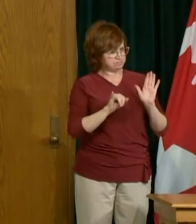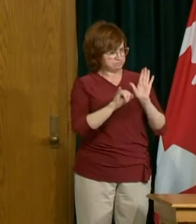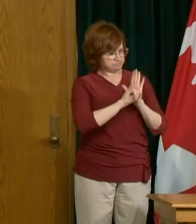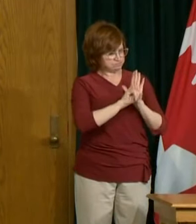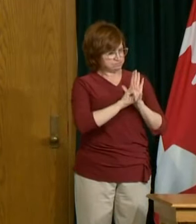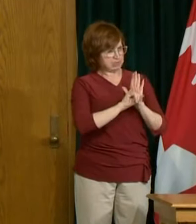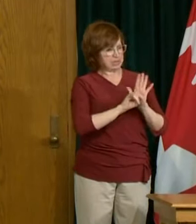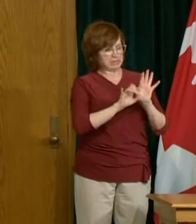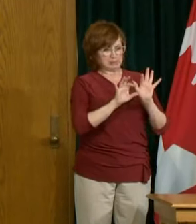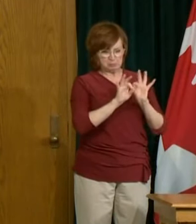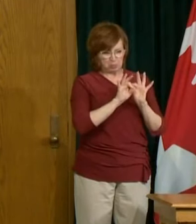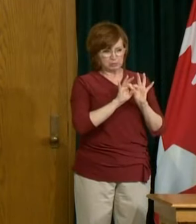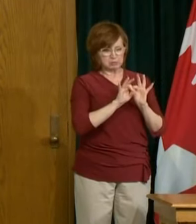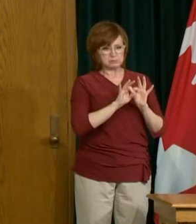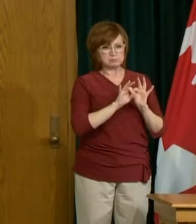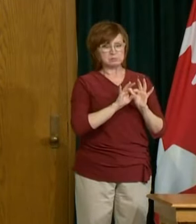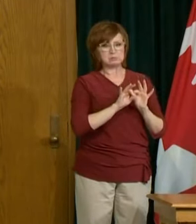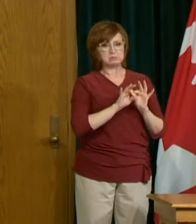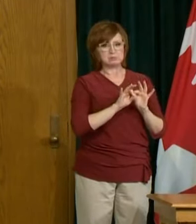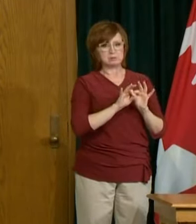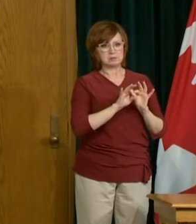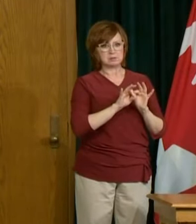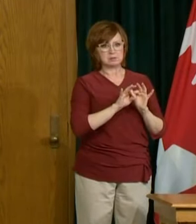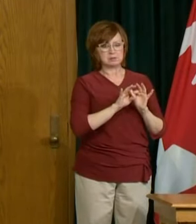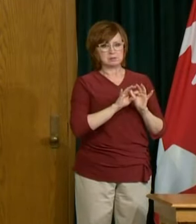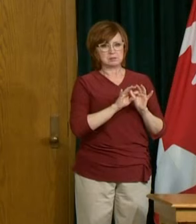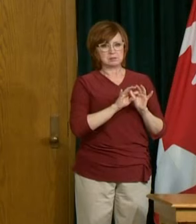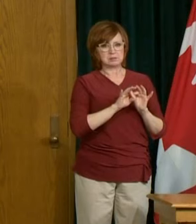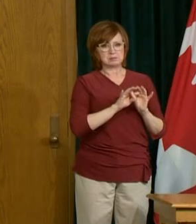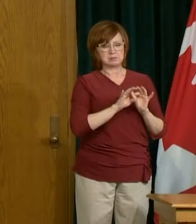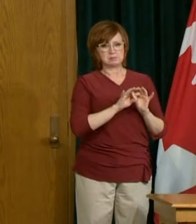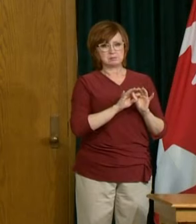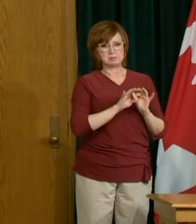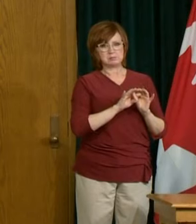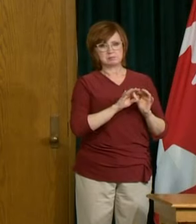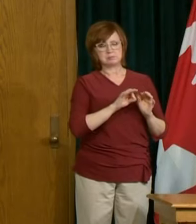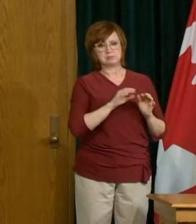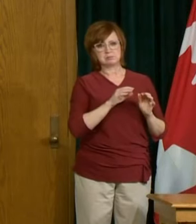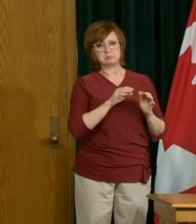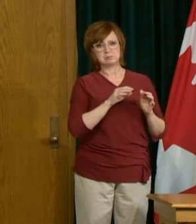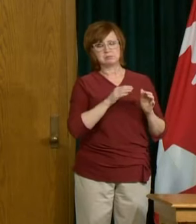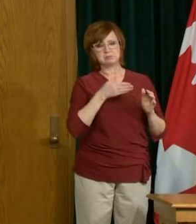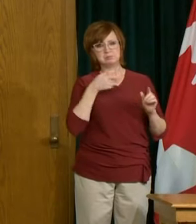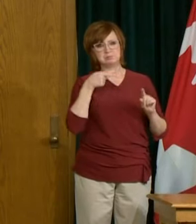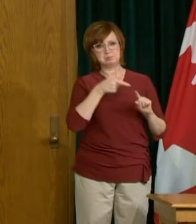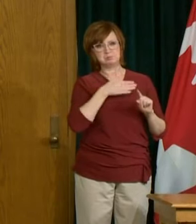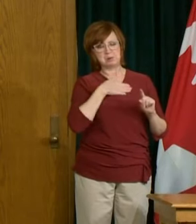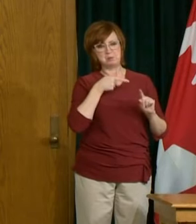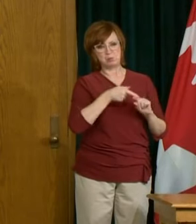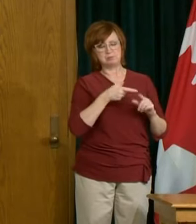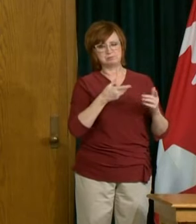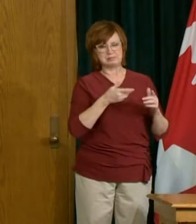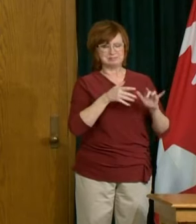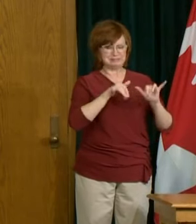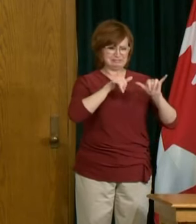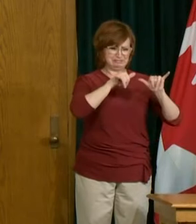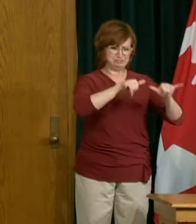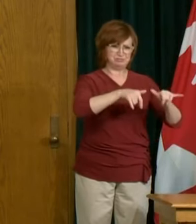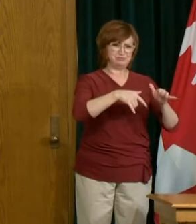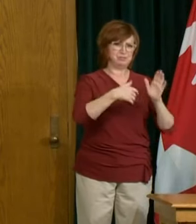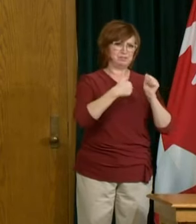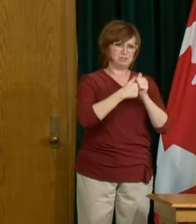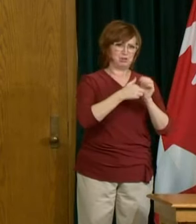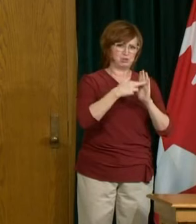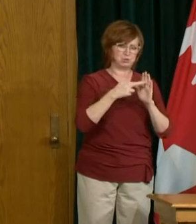the measures that have been in place for the last 2 months need to continue to be in place in the Loche, which include